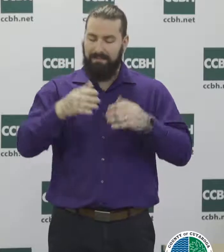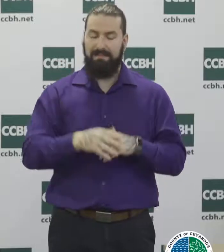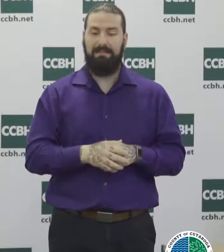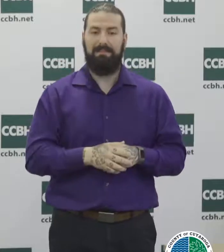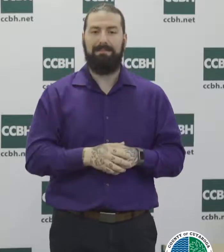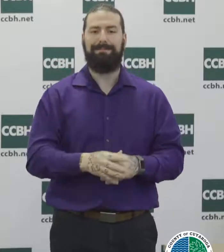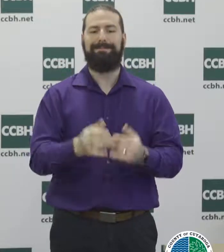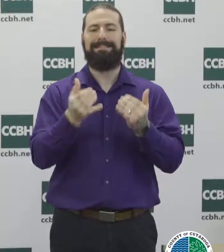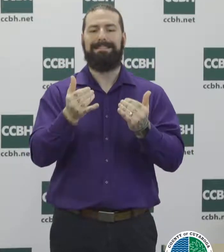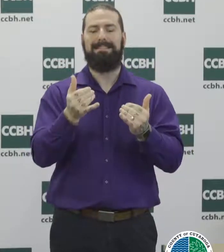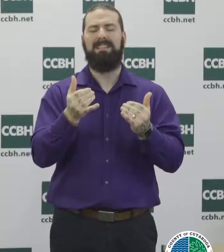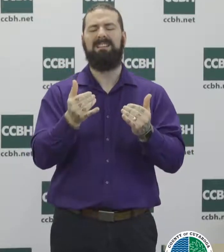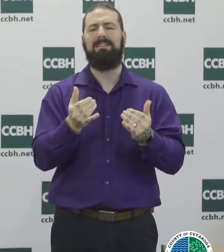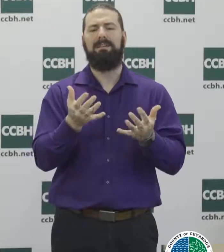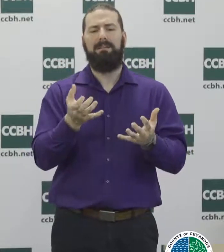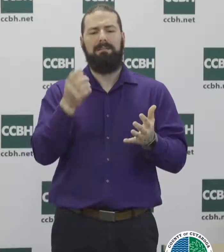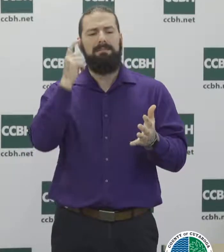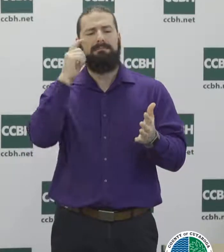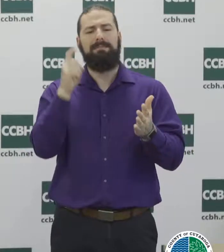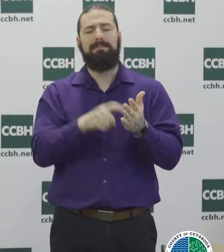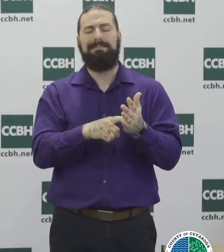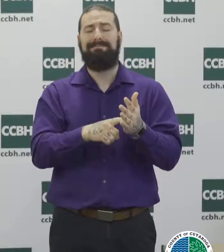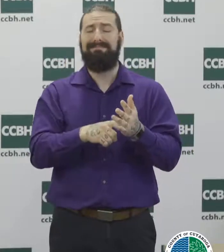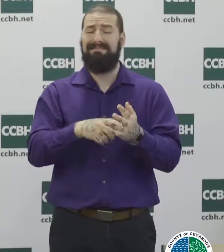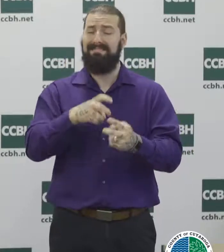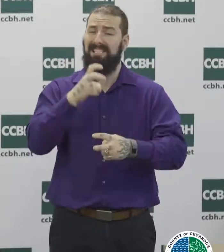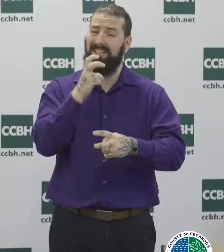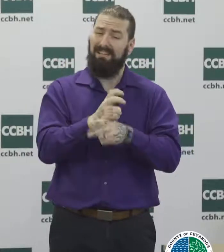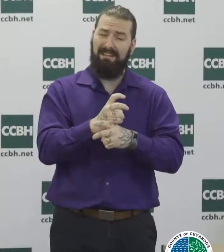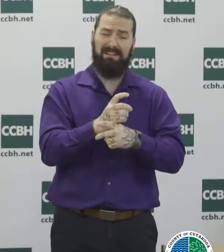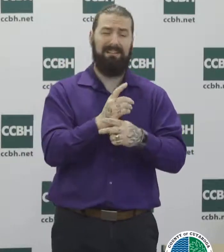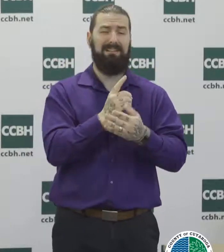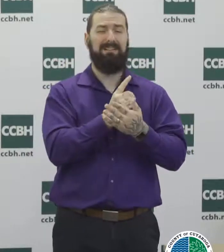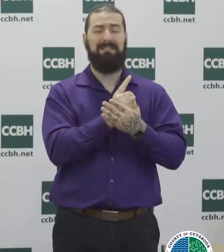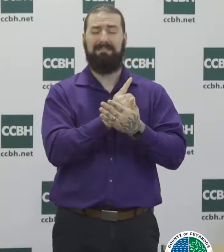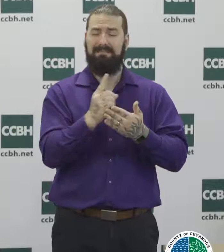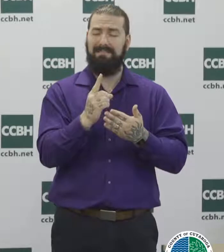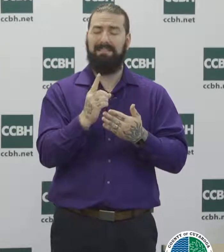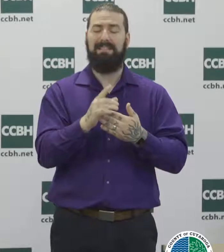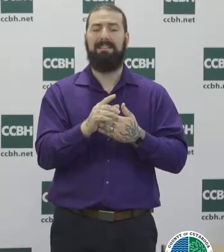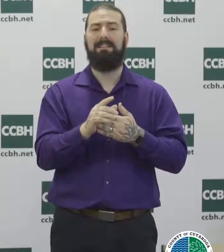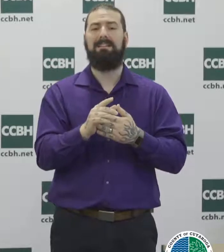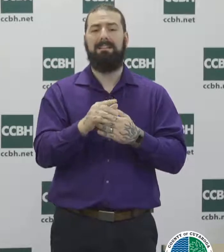to acknowledge the difficult week that the African American community has had.